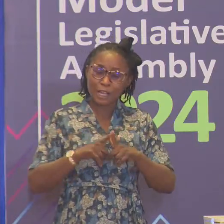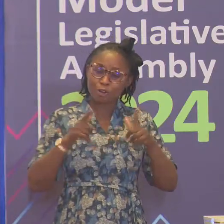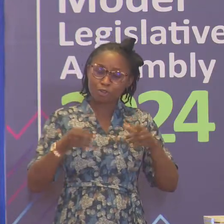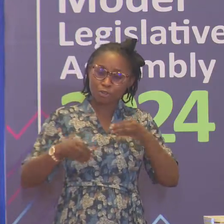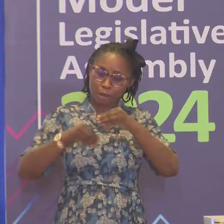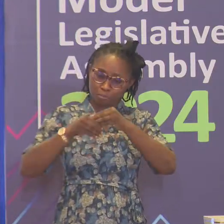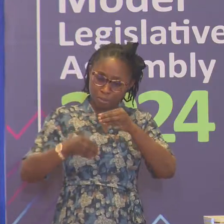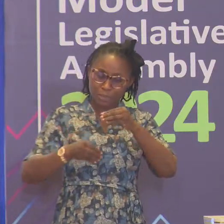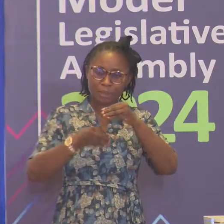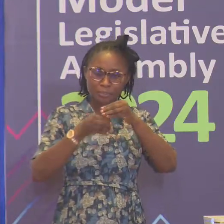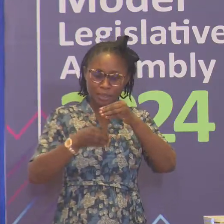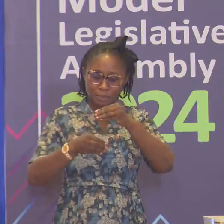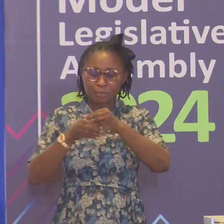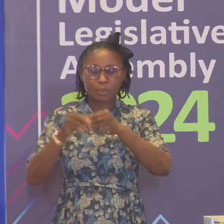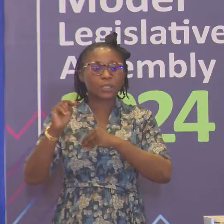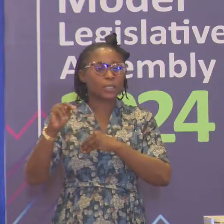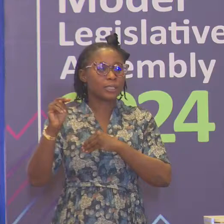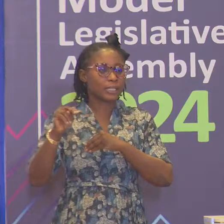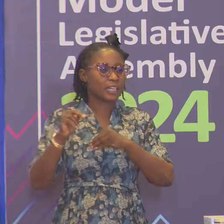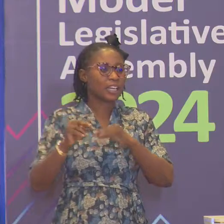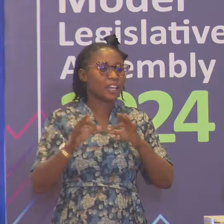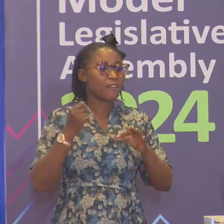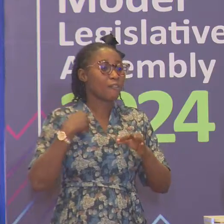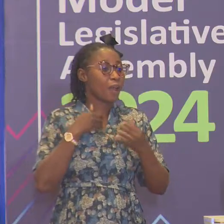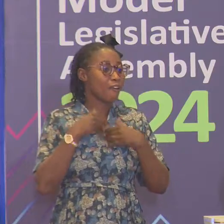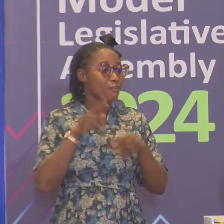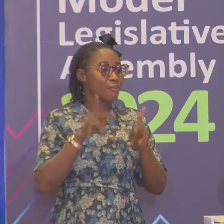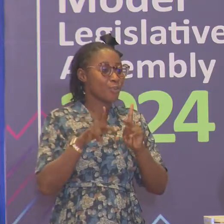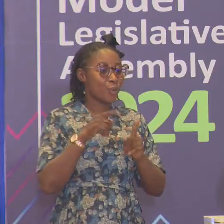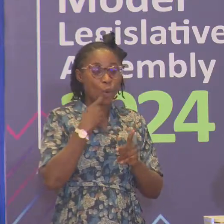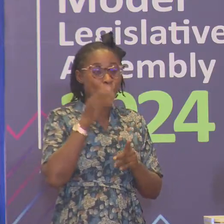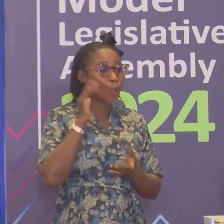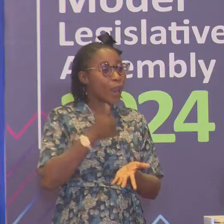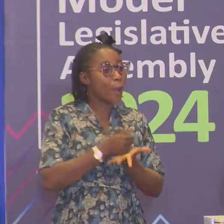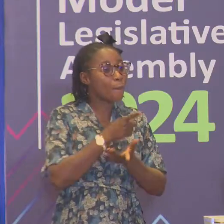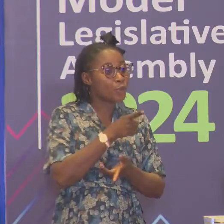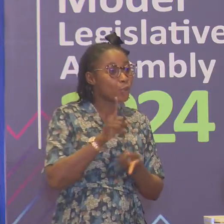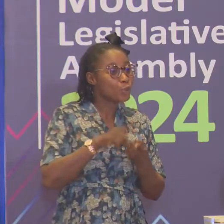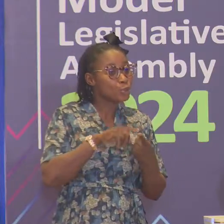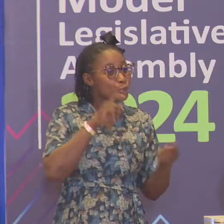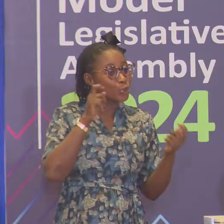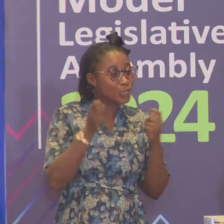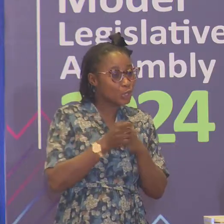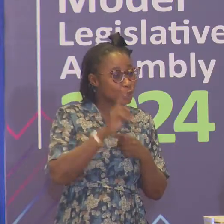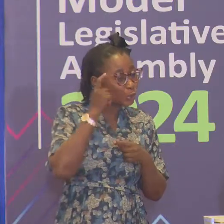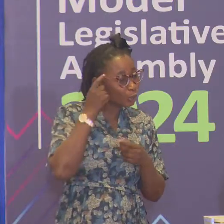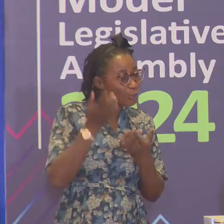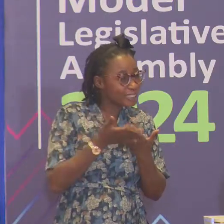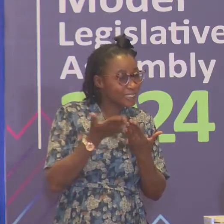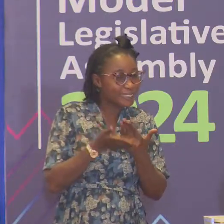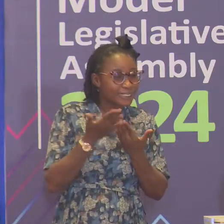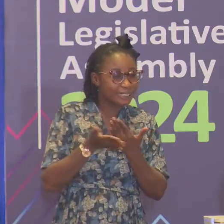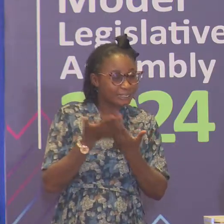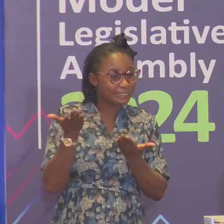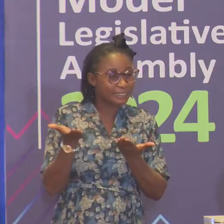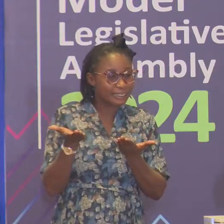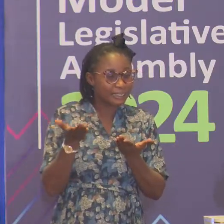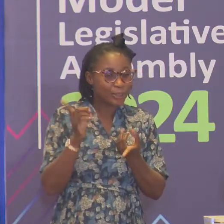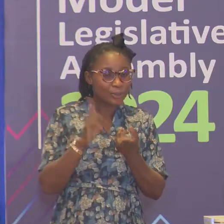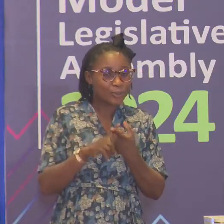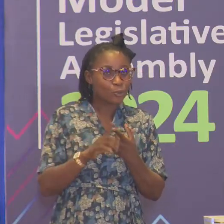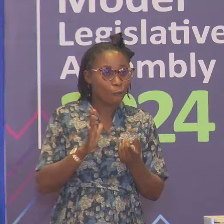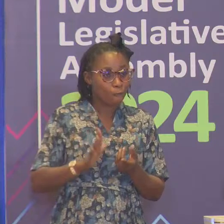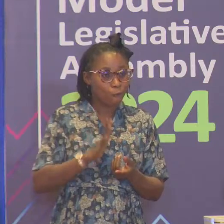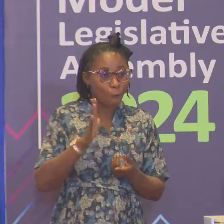amendments. And if we have people who could help you translate your thoughts easily into the